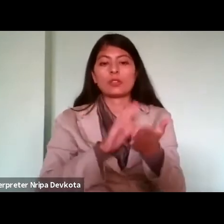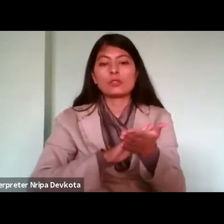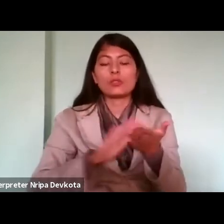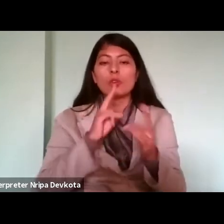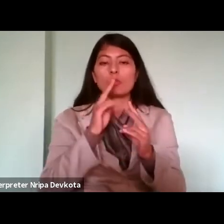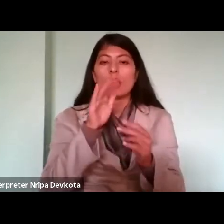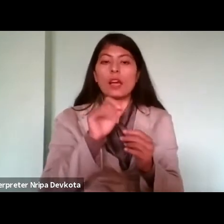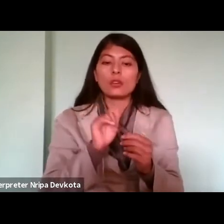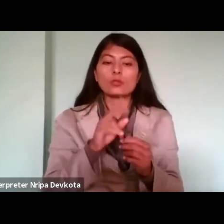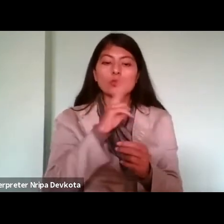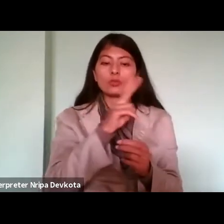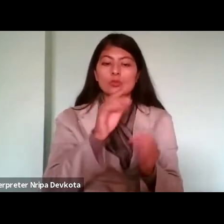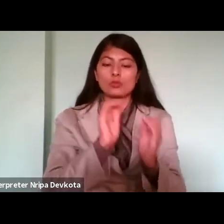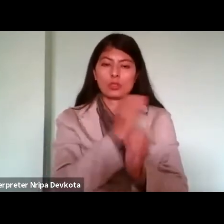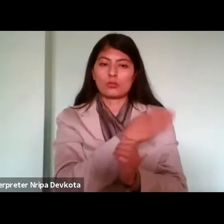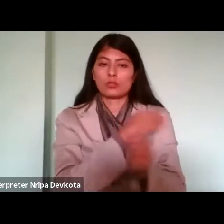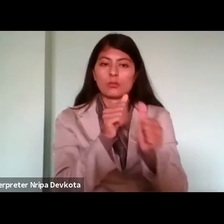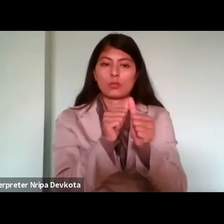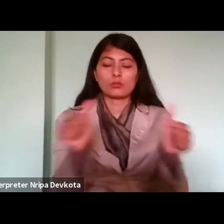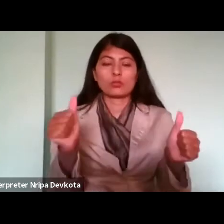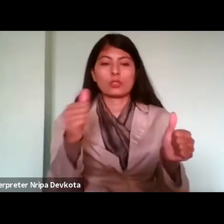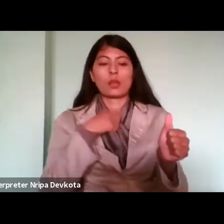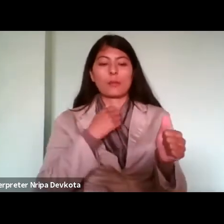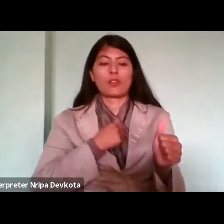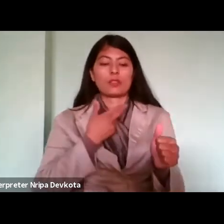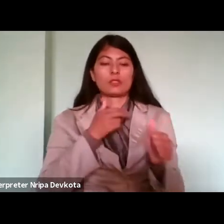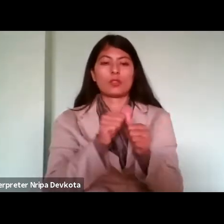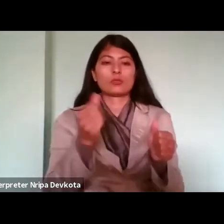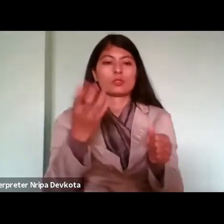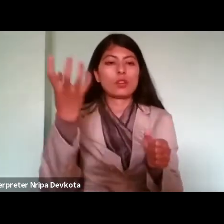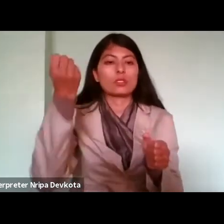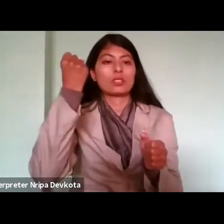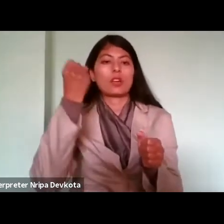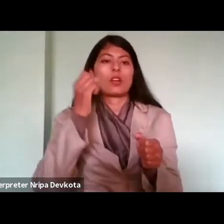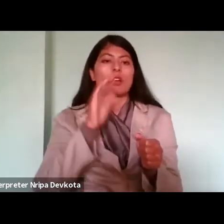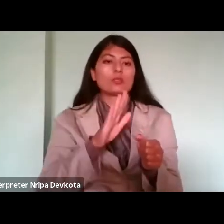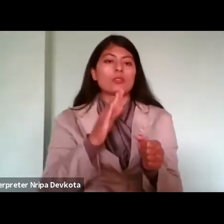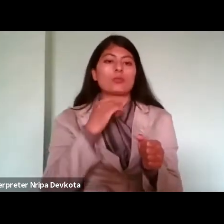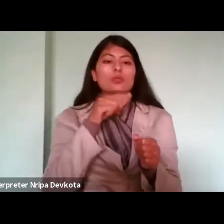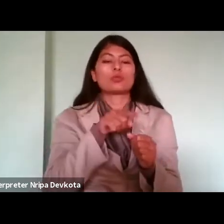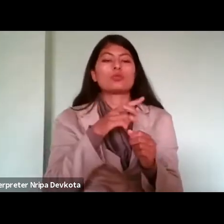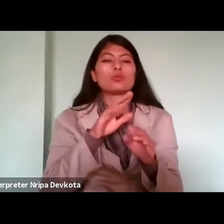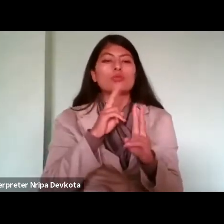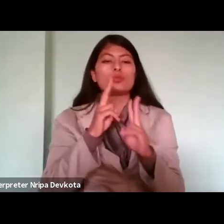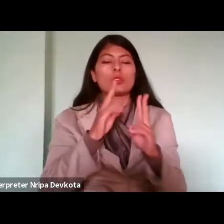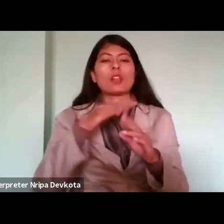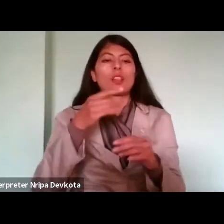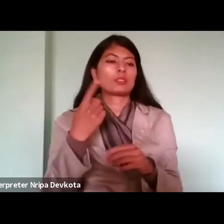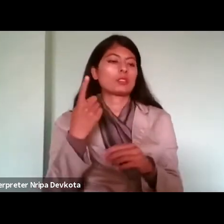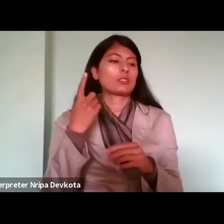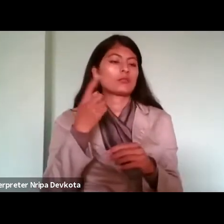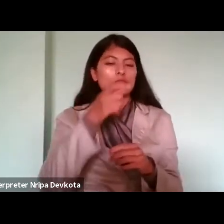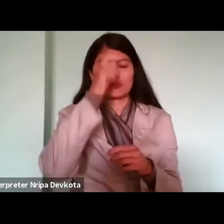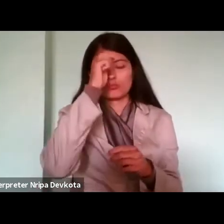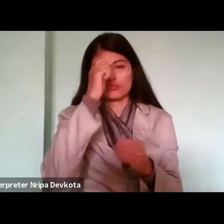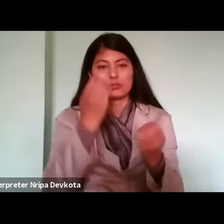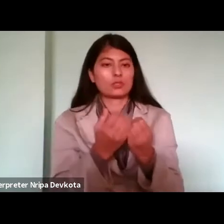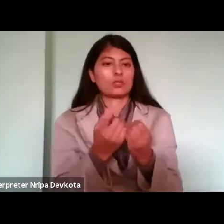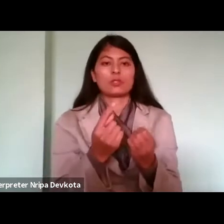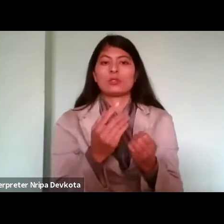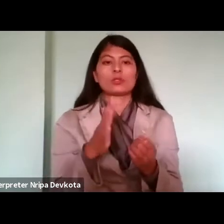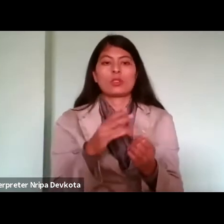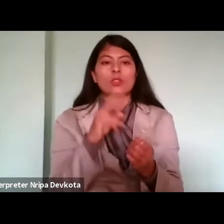will respect women's bodily choices, the choices that they make as women, then I feel like this has not worked for us